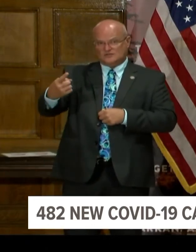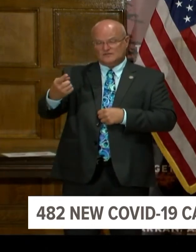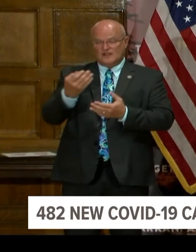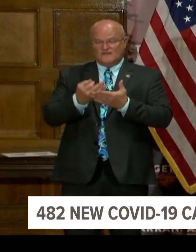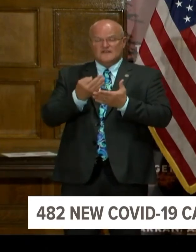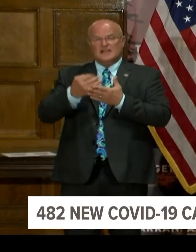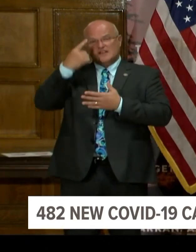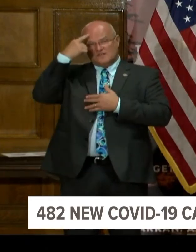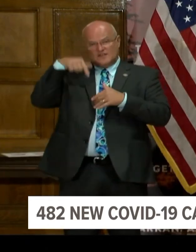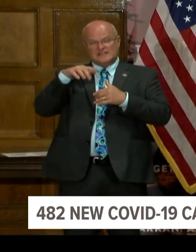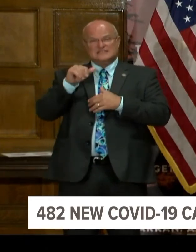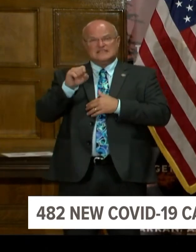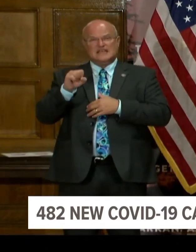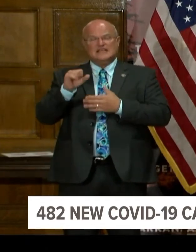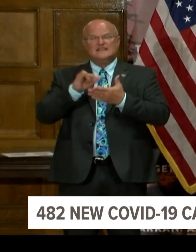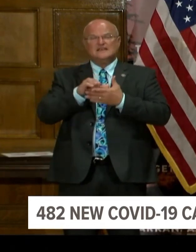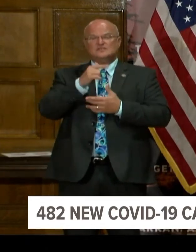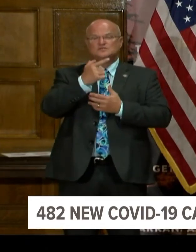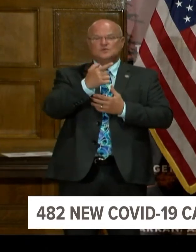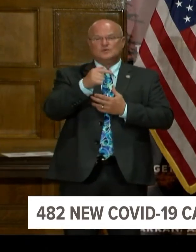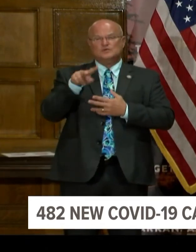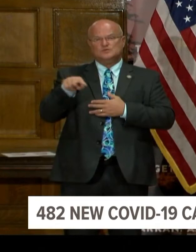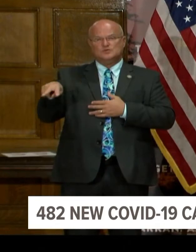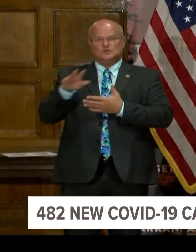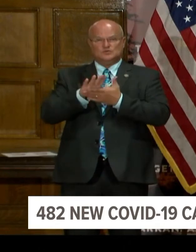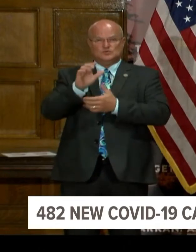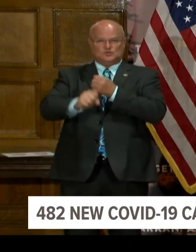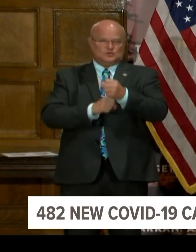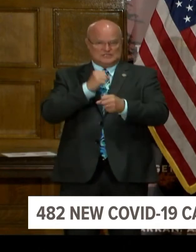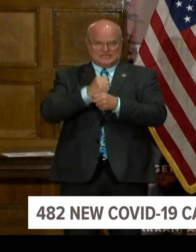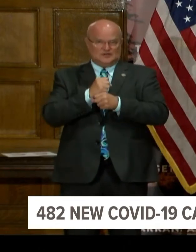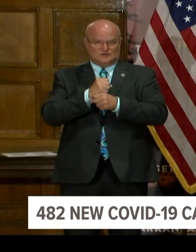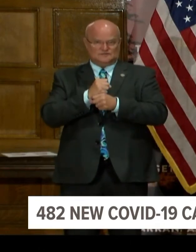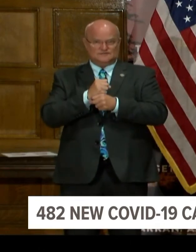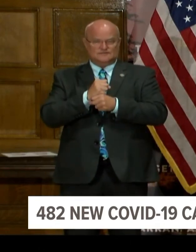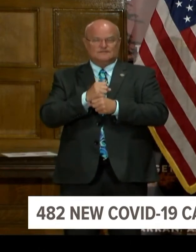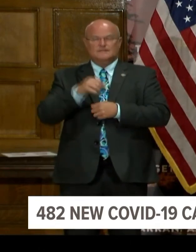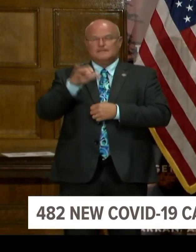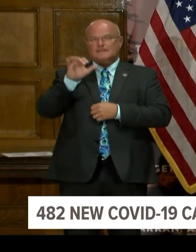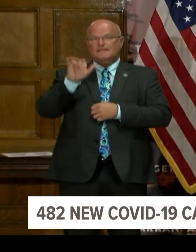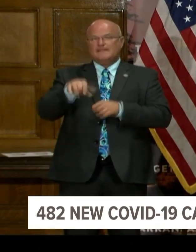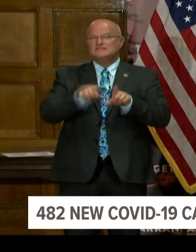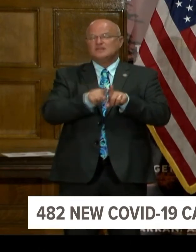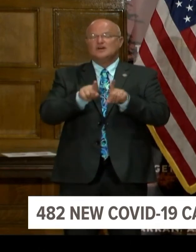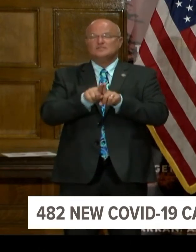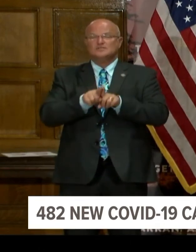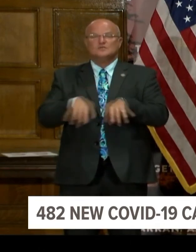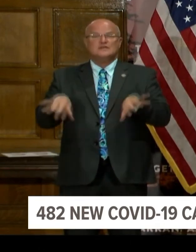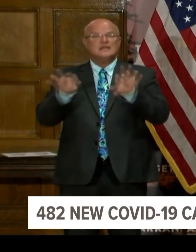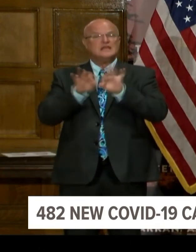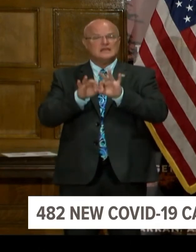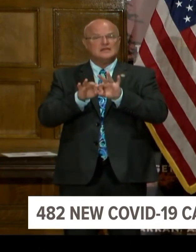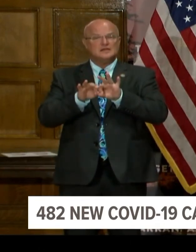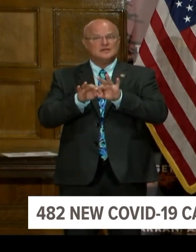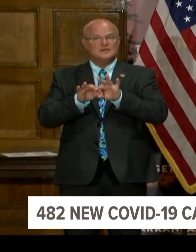funding for, in this case, the 21-22 school year. That's also a very important